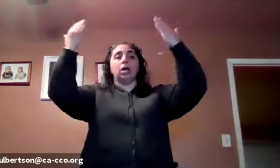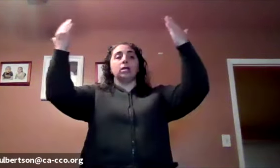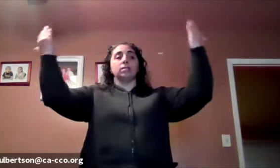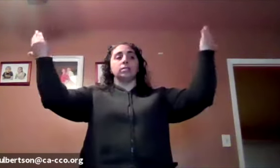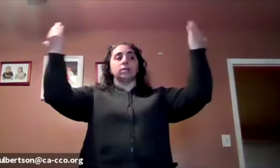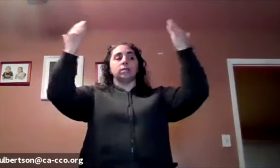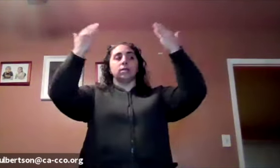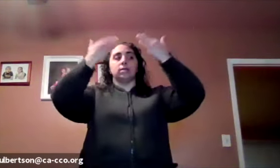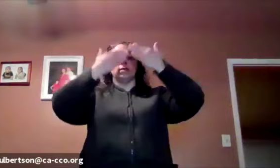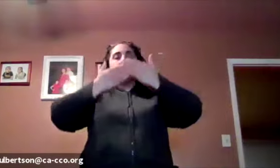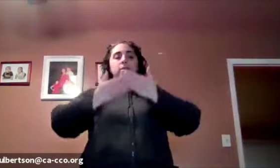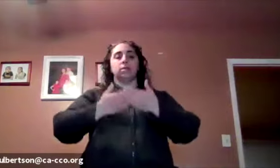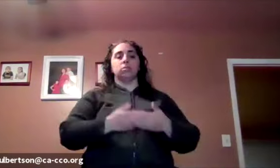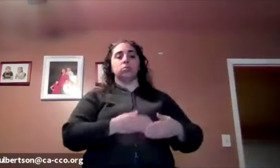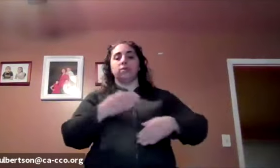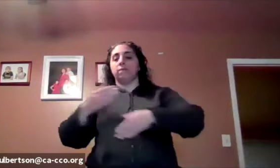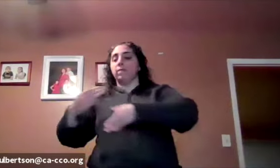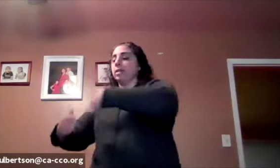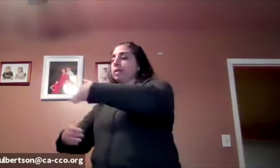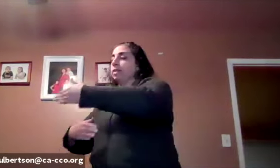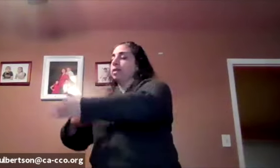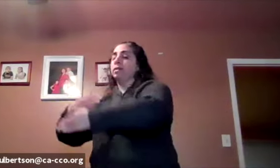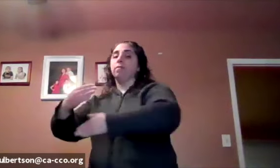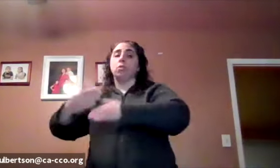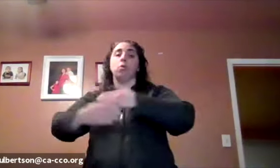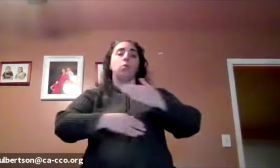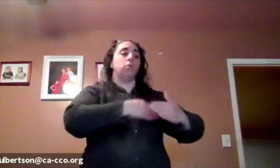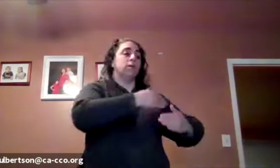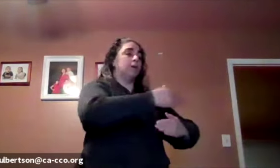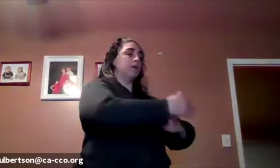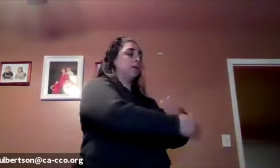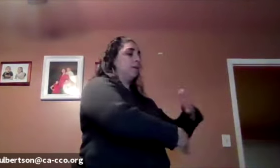sunrise, sunset, swiftly flow the